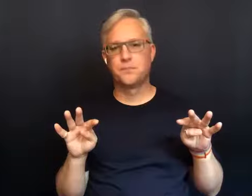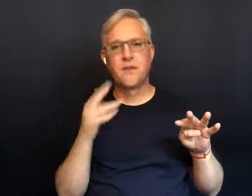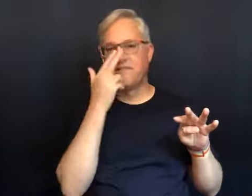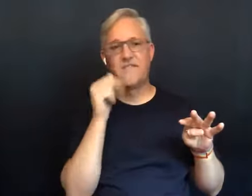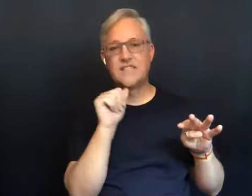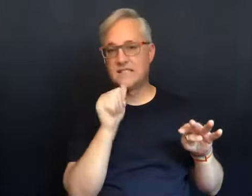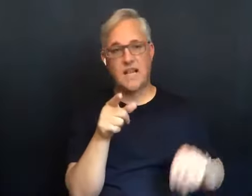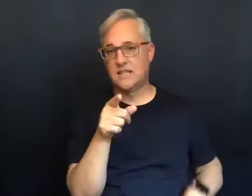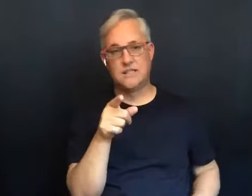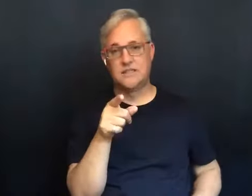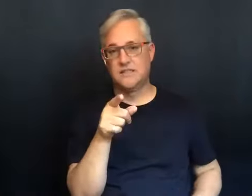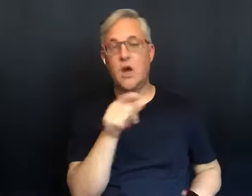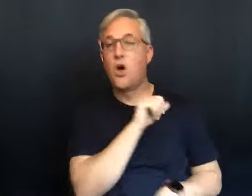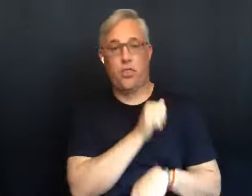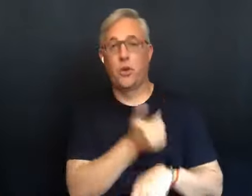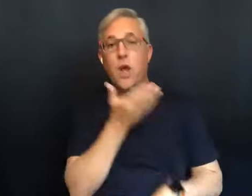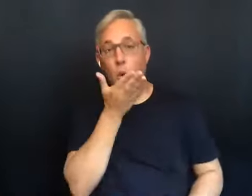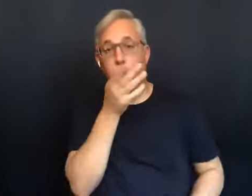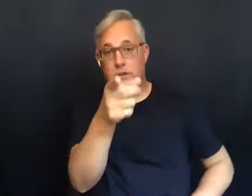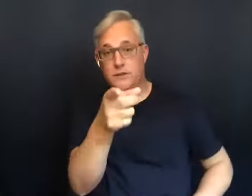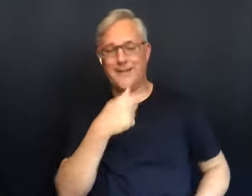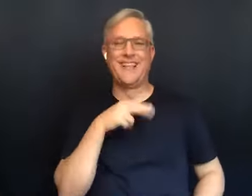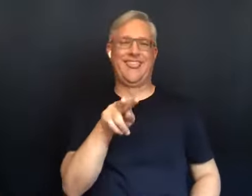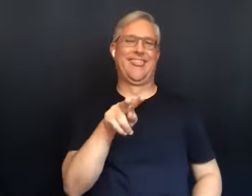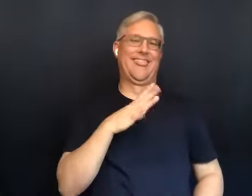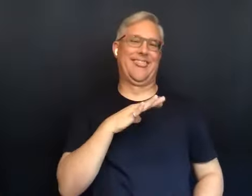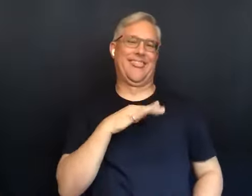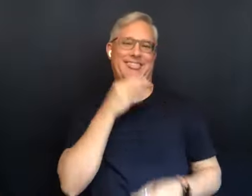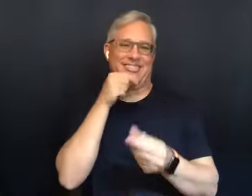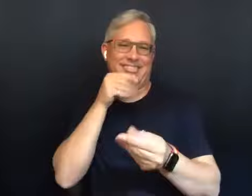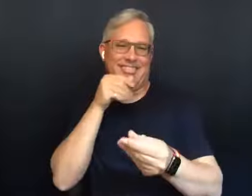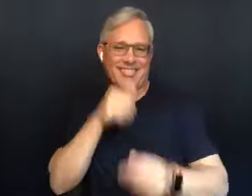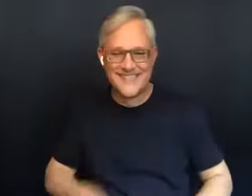on. They didn't think it was funny, and they didn't think I had any authority now that I did.